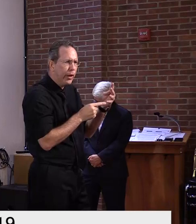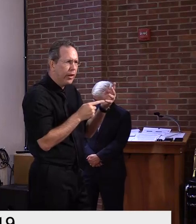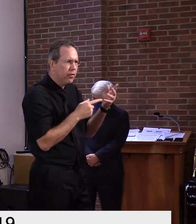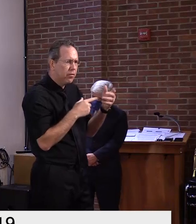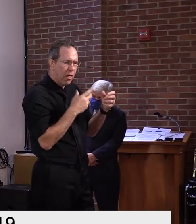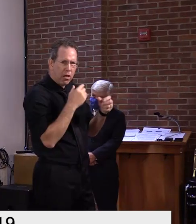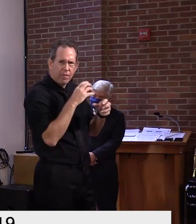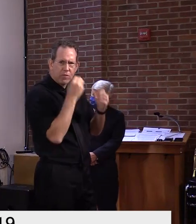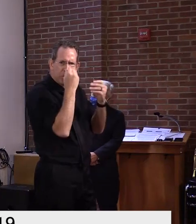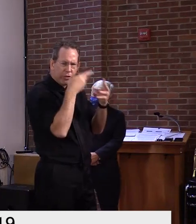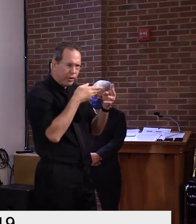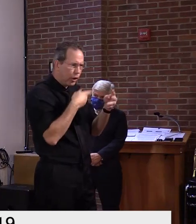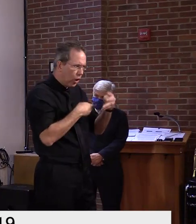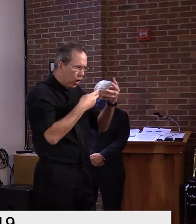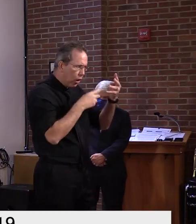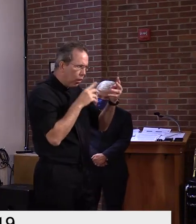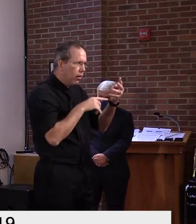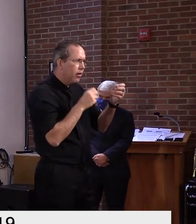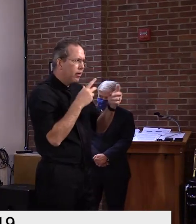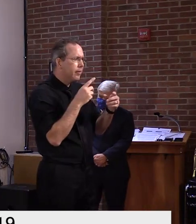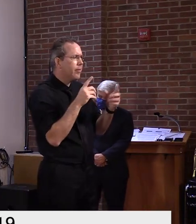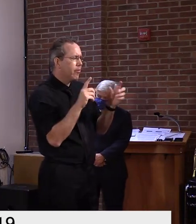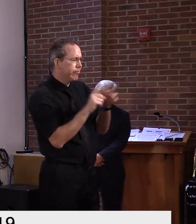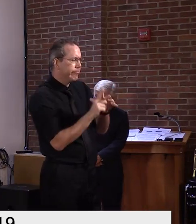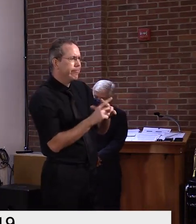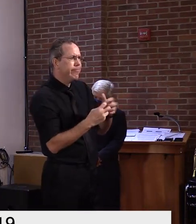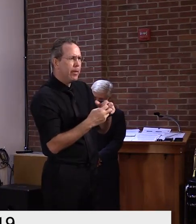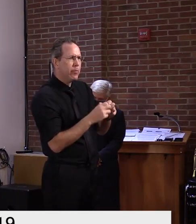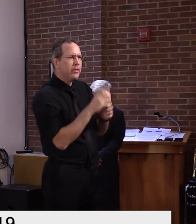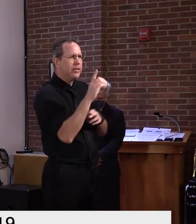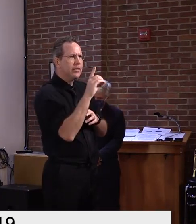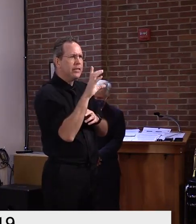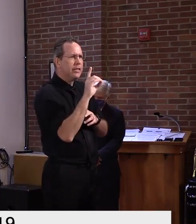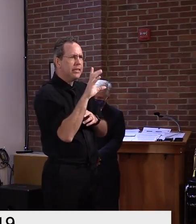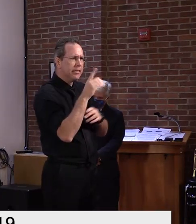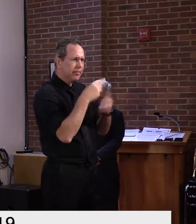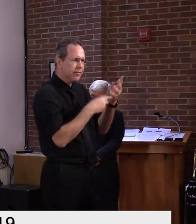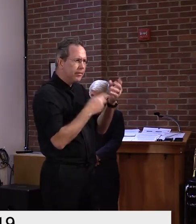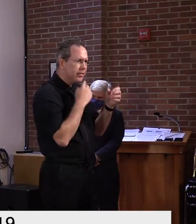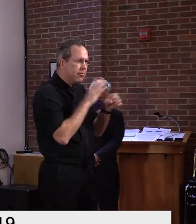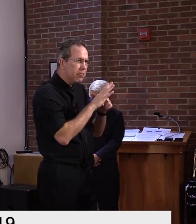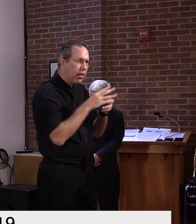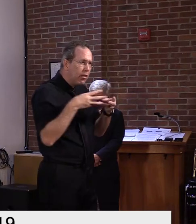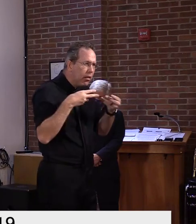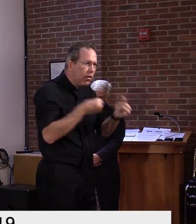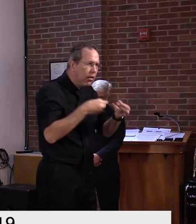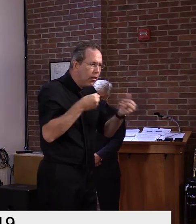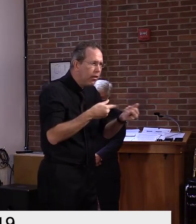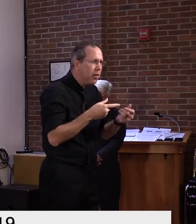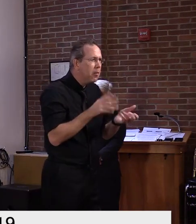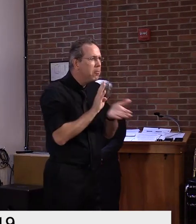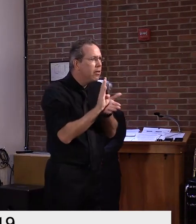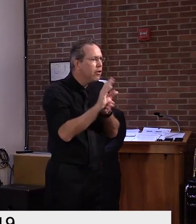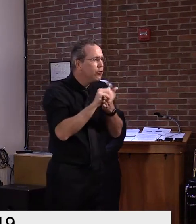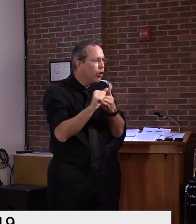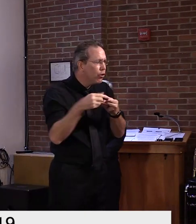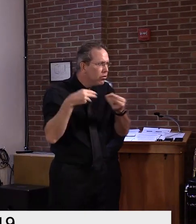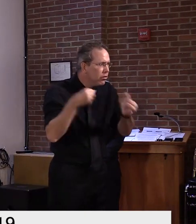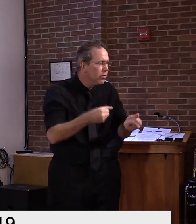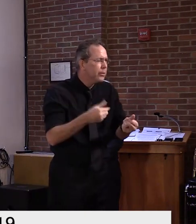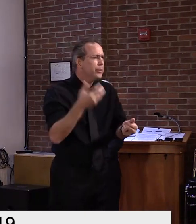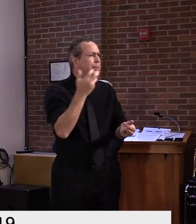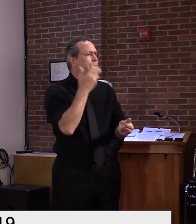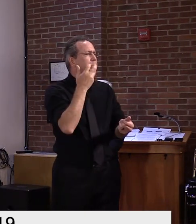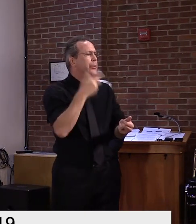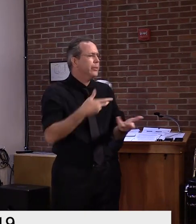of problems at the CDC, which has spent billions and billions of dollars. Would you like to see more money